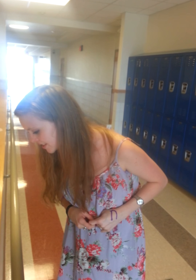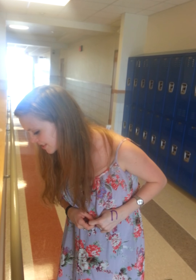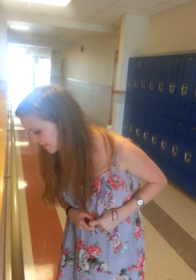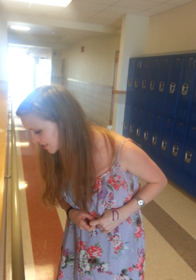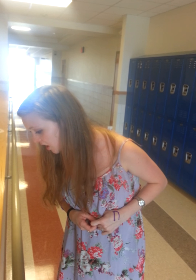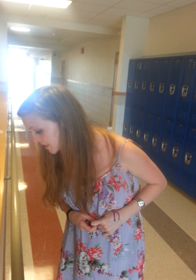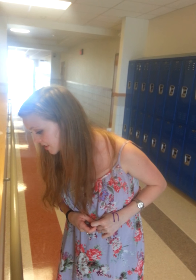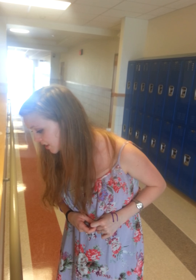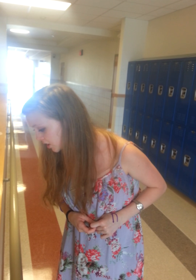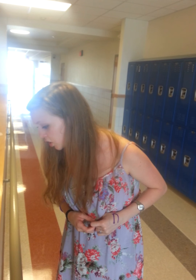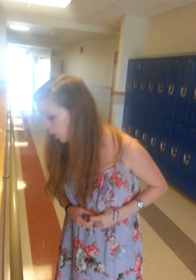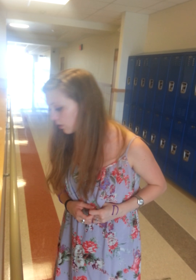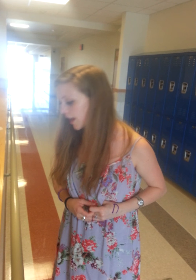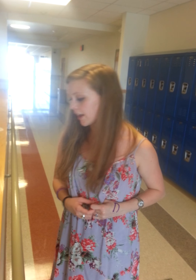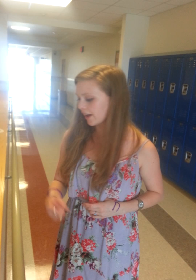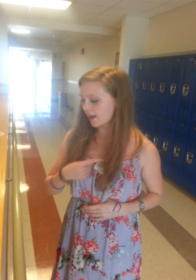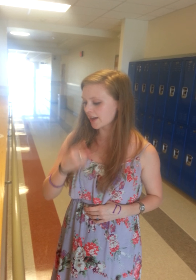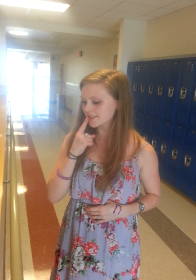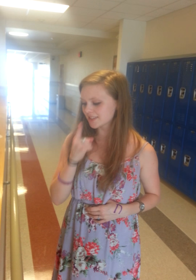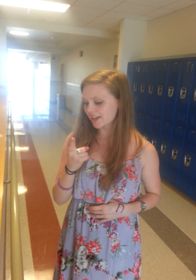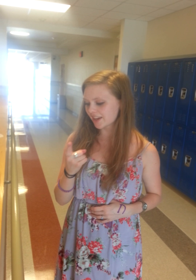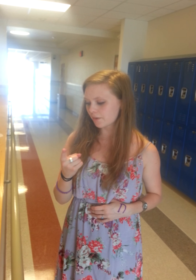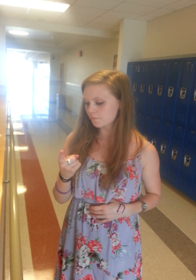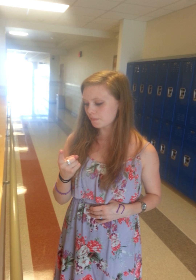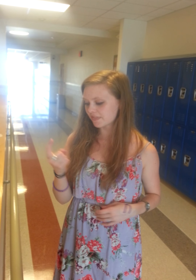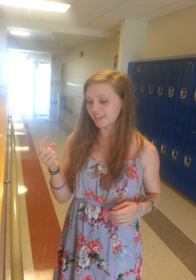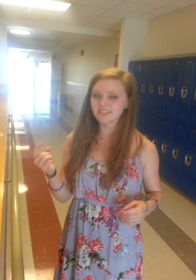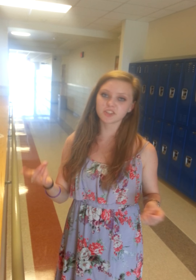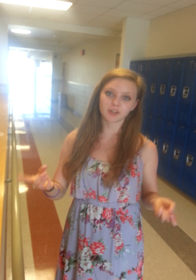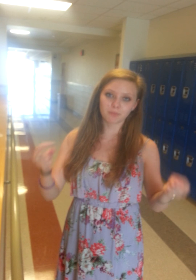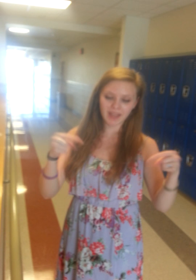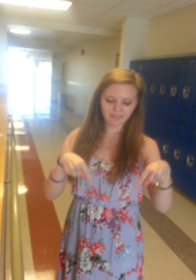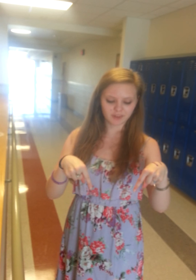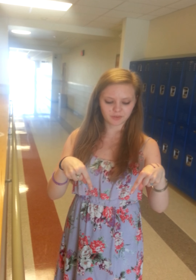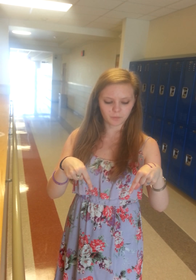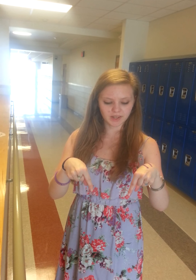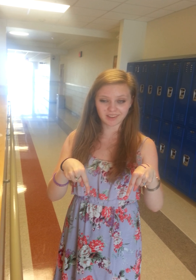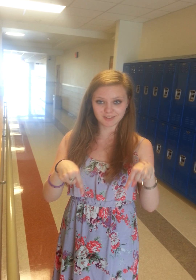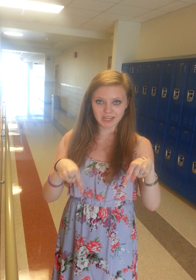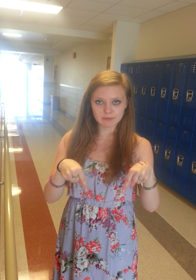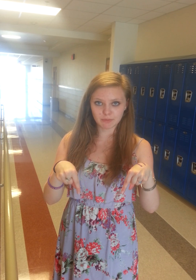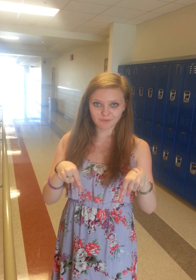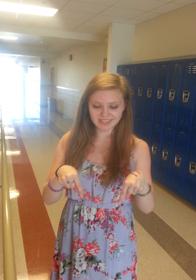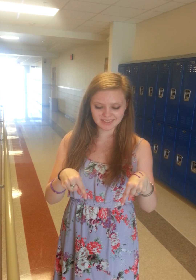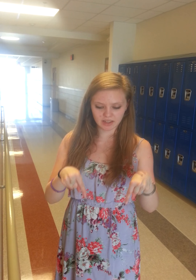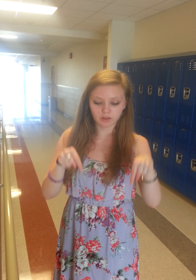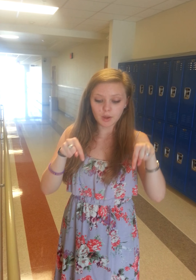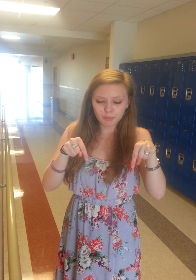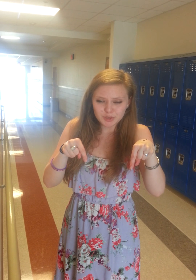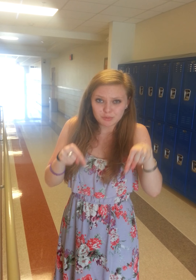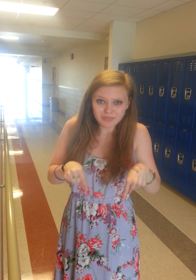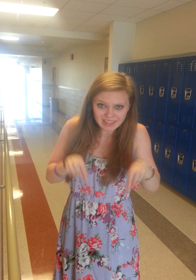is exhausting, you know, like, I say this, you're going to have your 1 hand shapes, palm facing down, point to